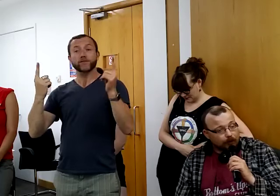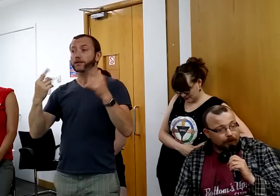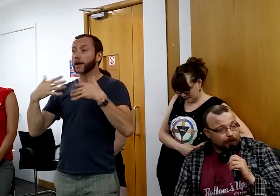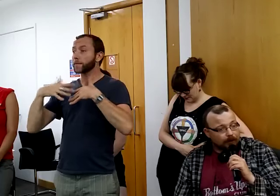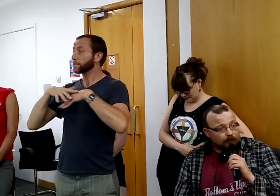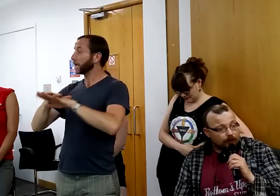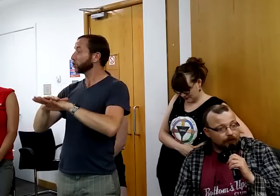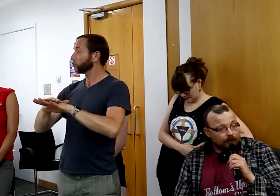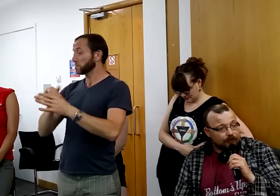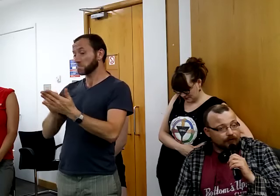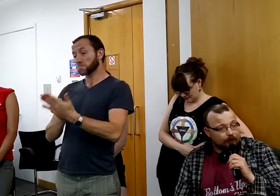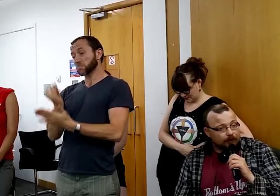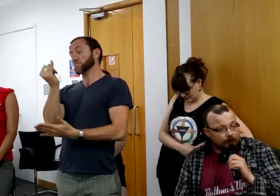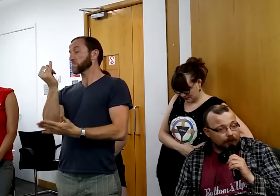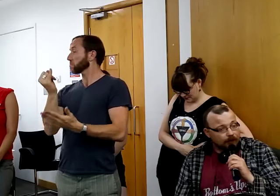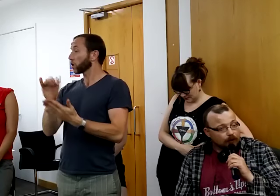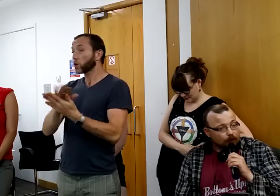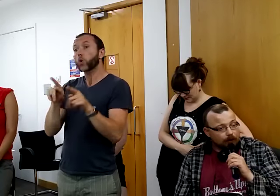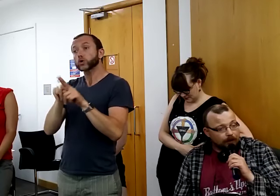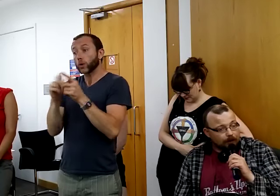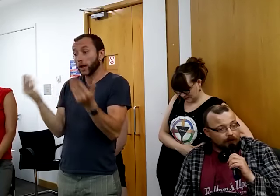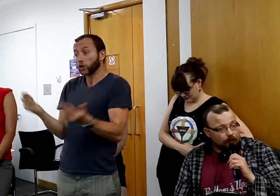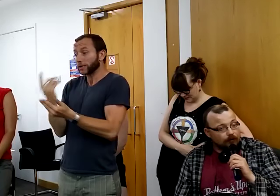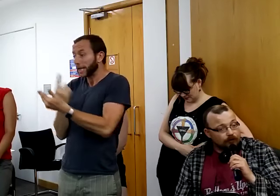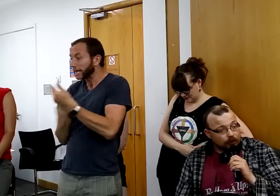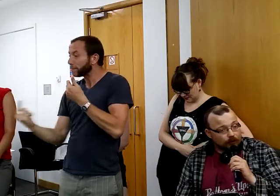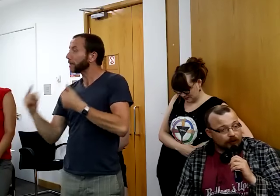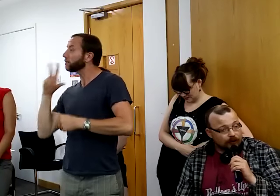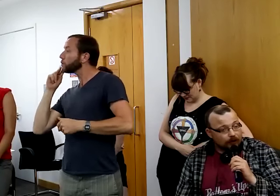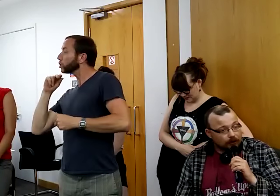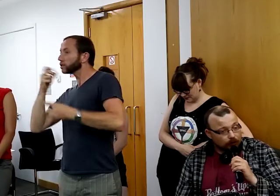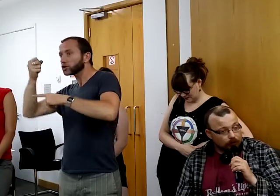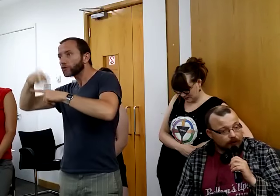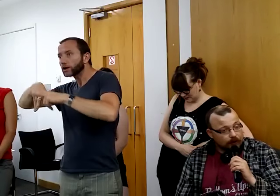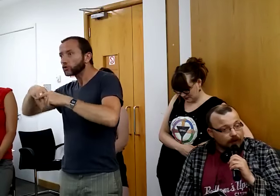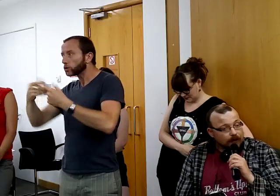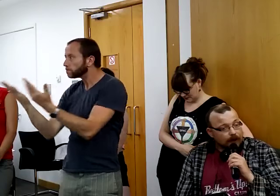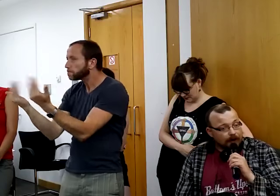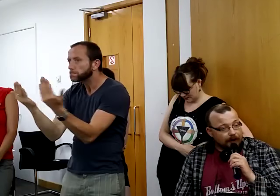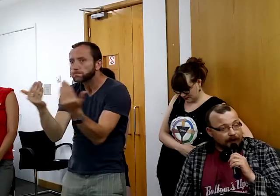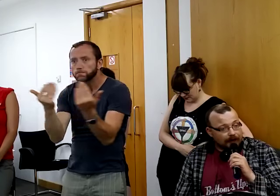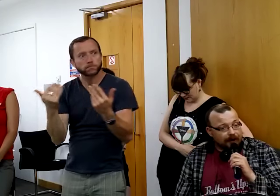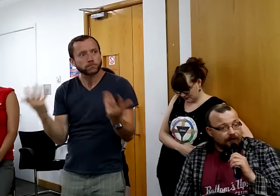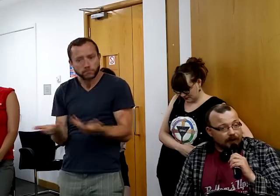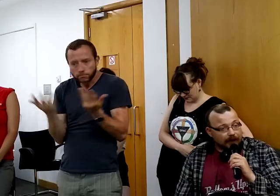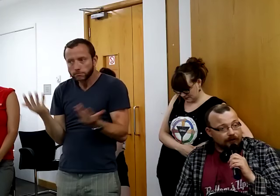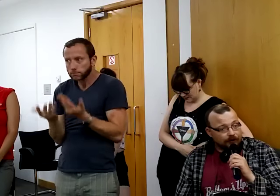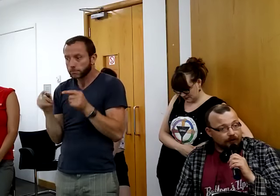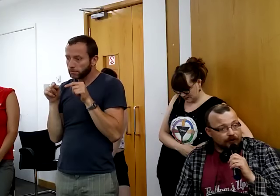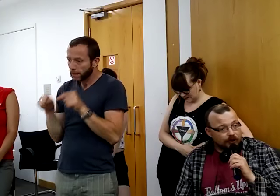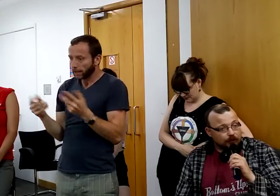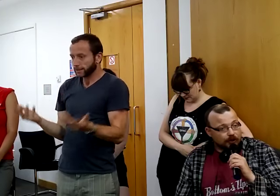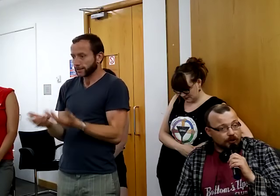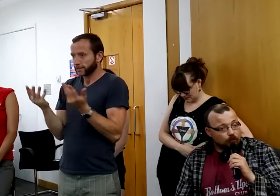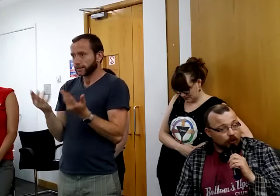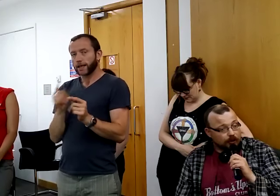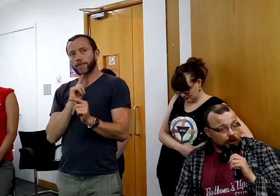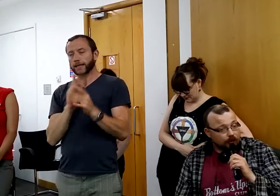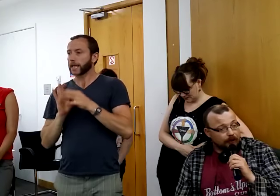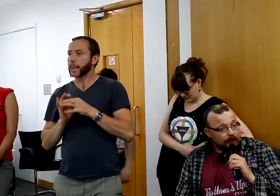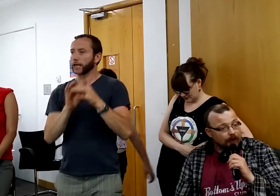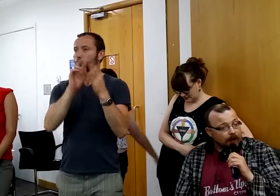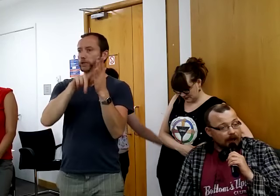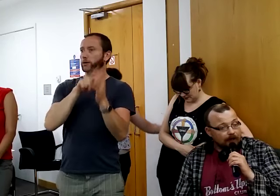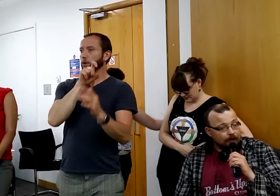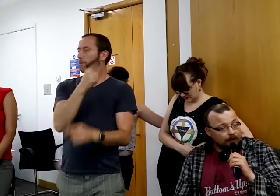creating spaces where people's own voices can be heard, where people's own stories can be told. And I think that has led to the situation